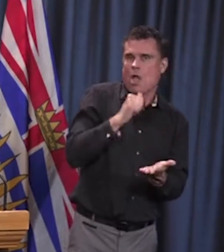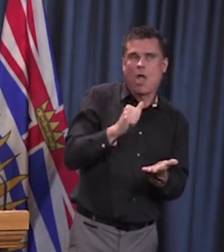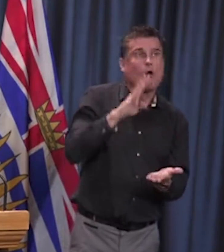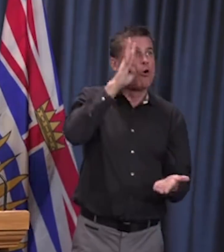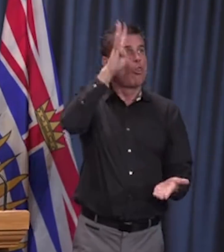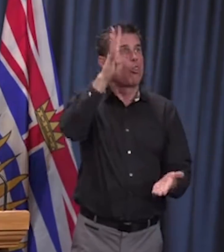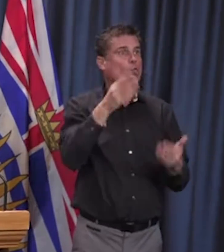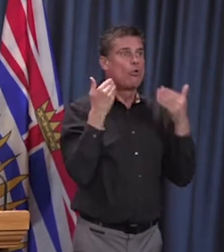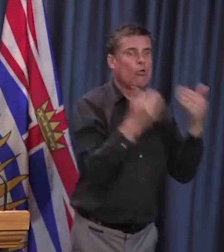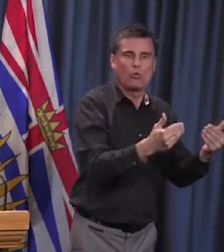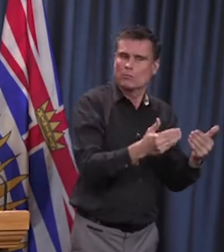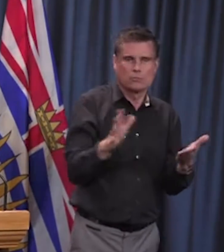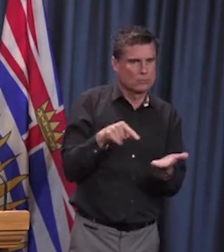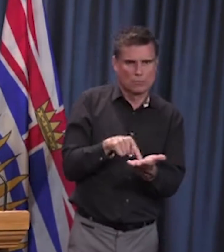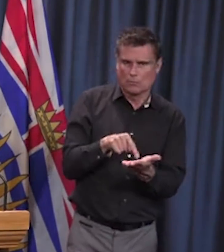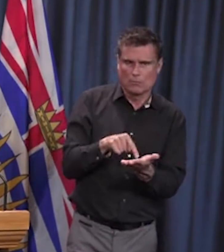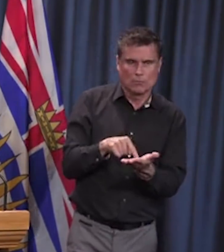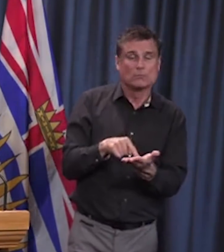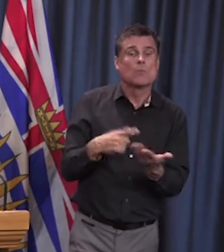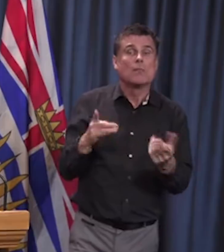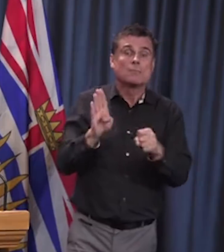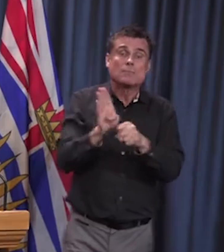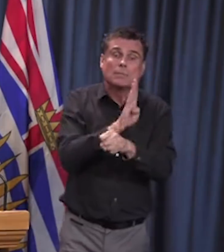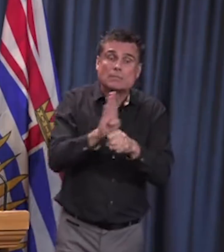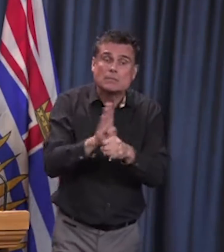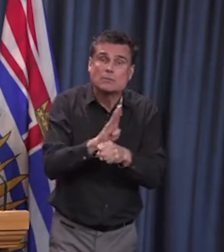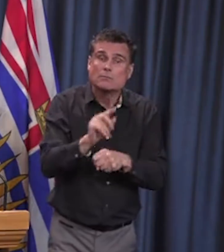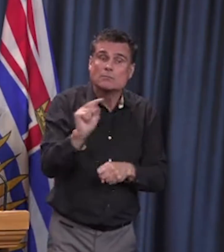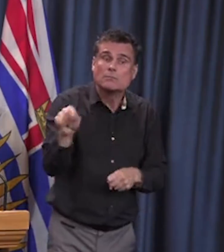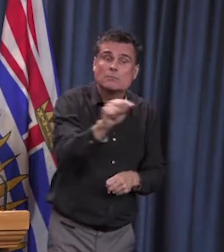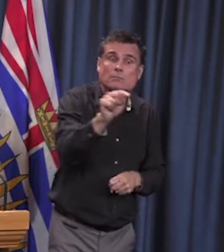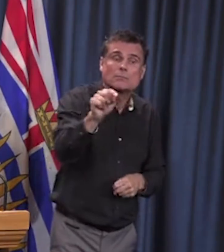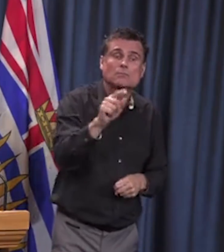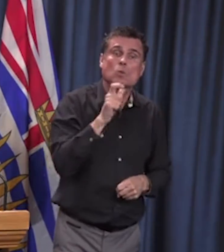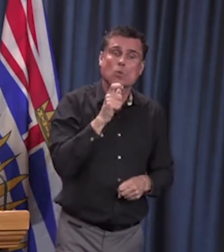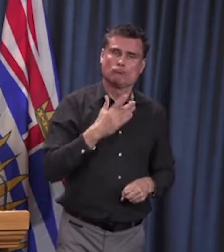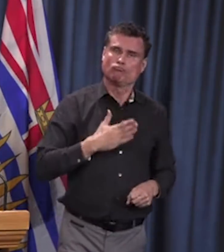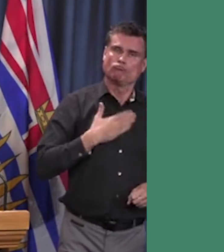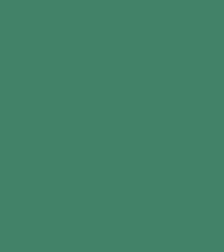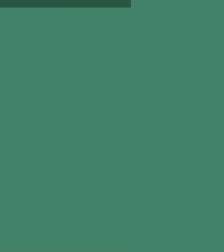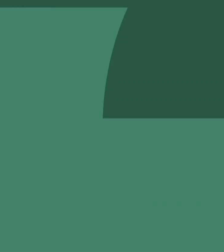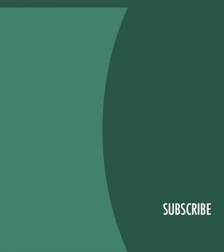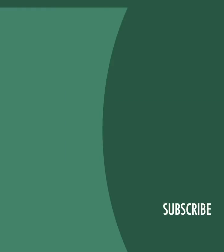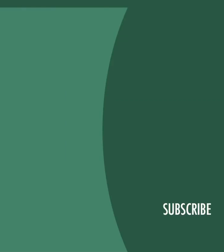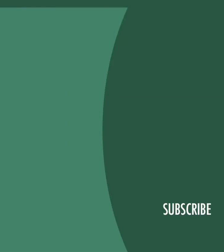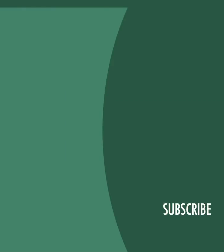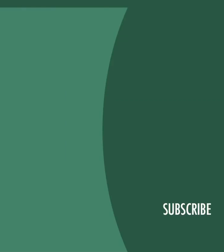comply with the delivery of these very critical services that we're going to need in the days and weeks ahead.